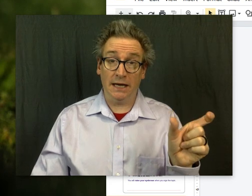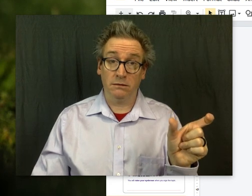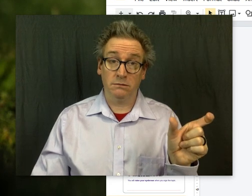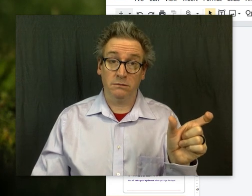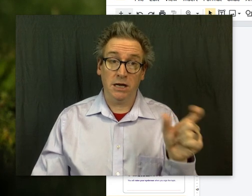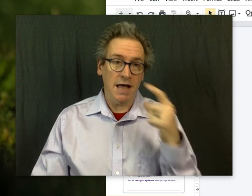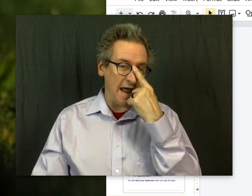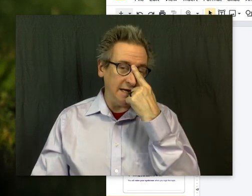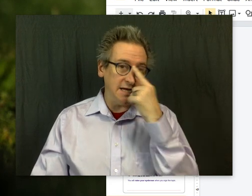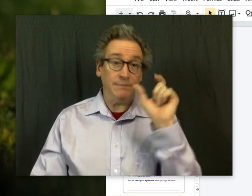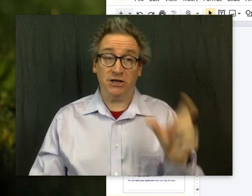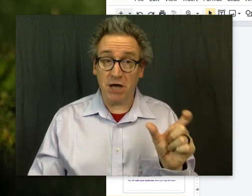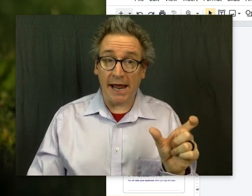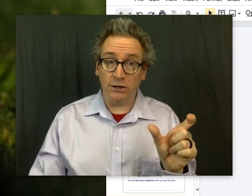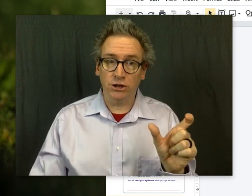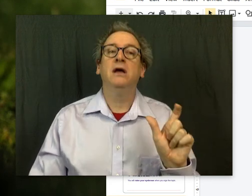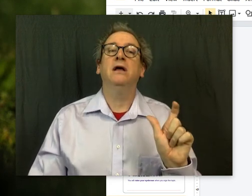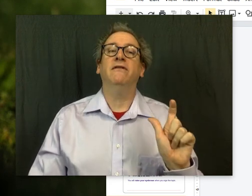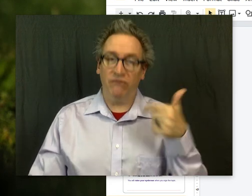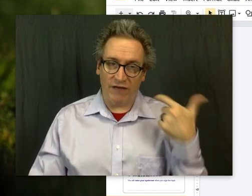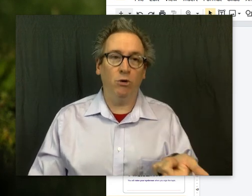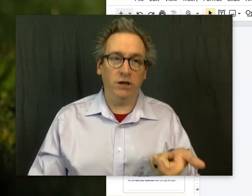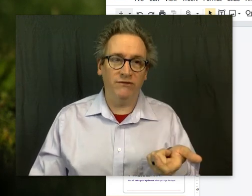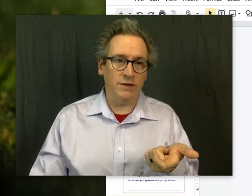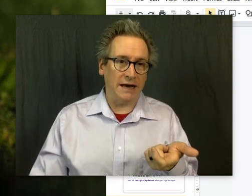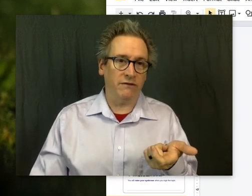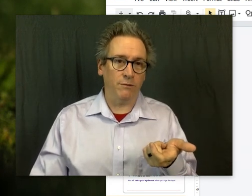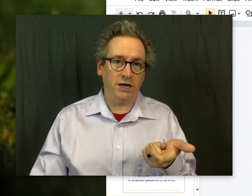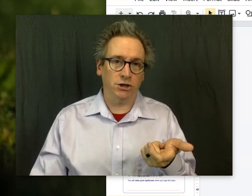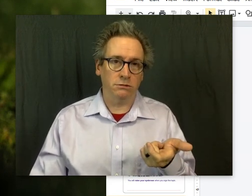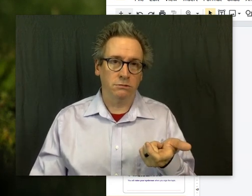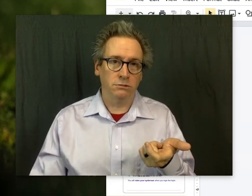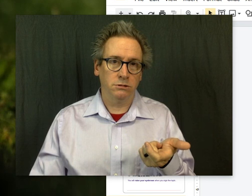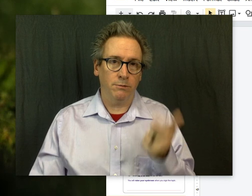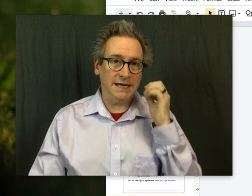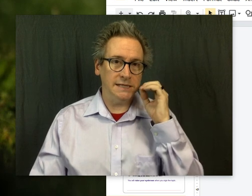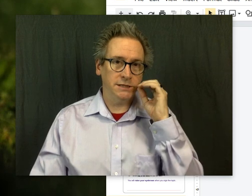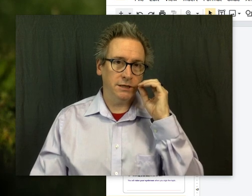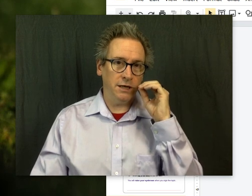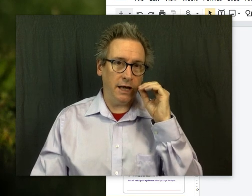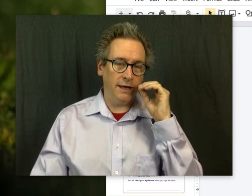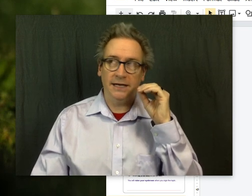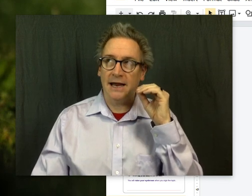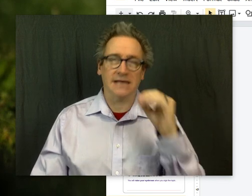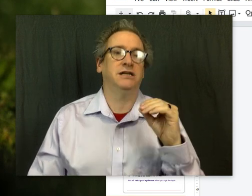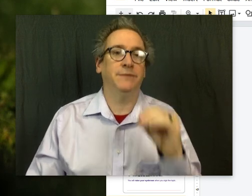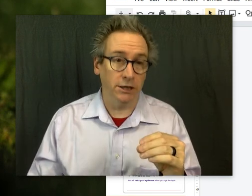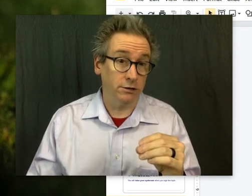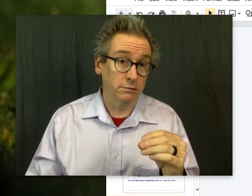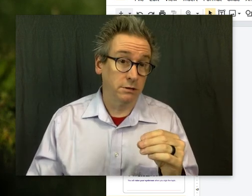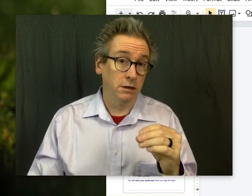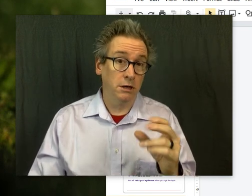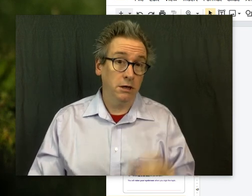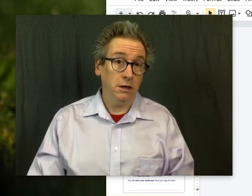beginning. And anytime they change, they will give you that information because it has to be